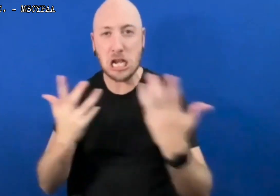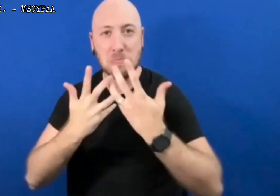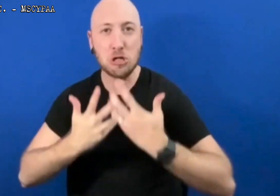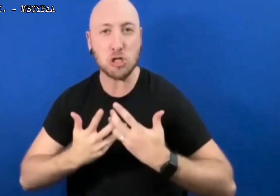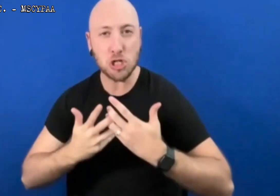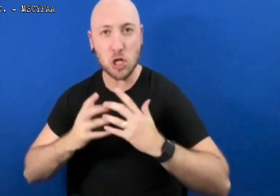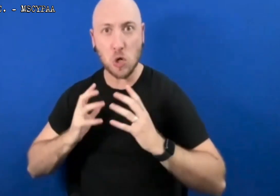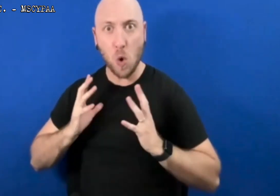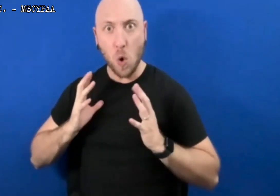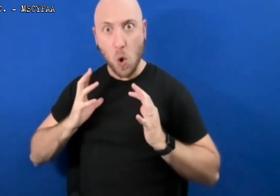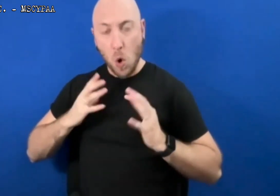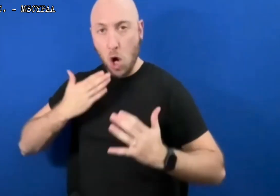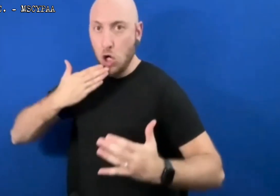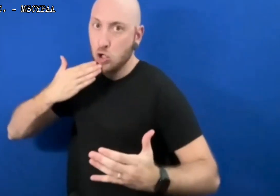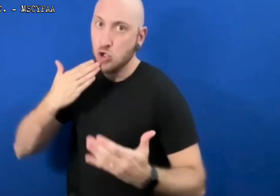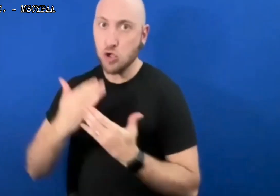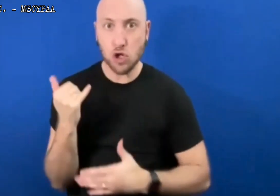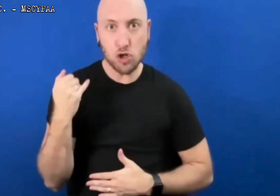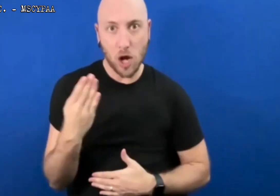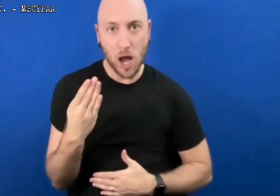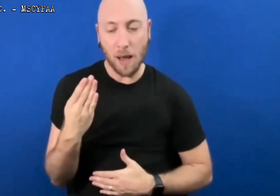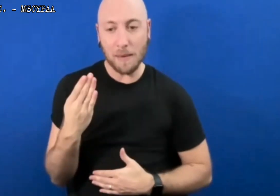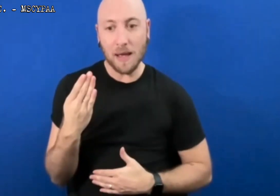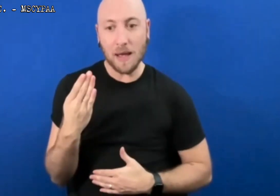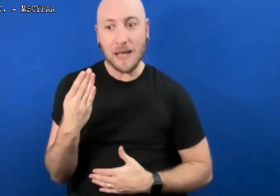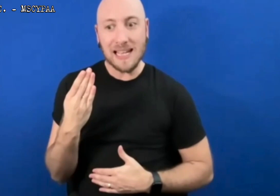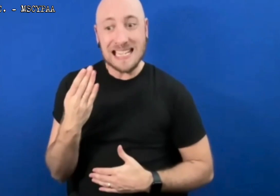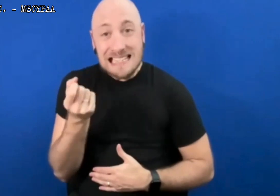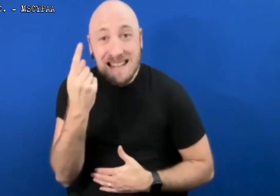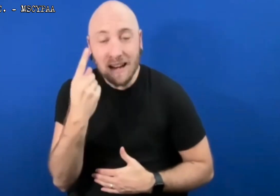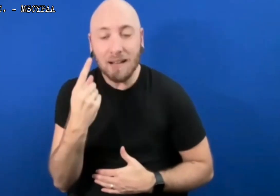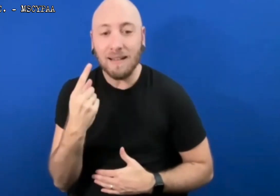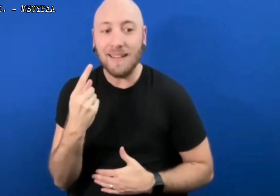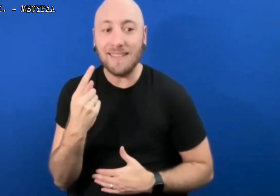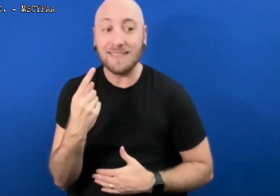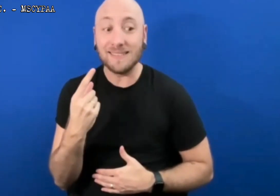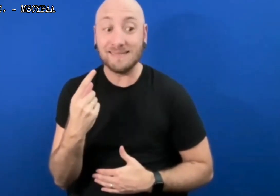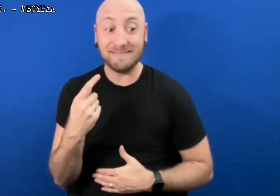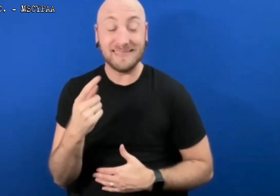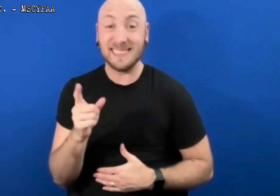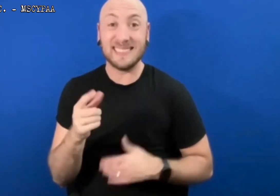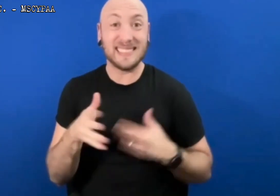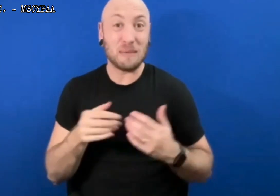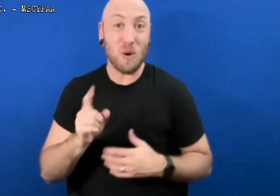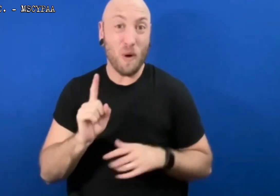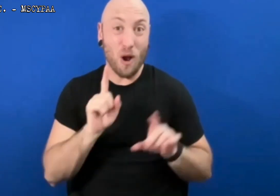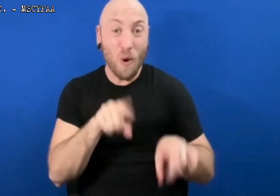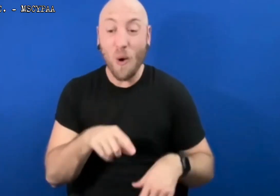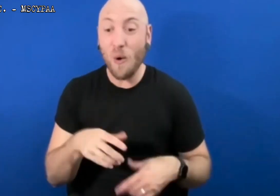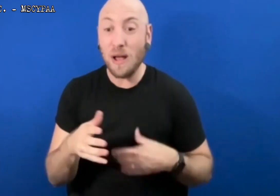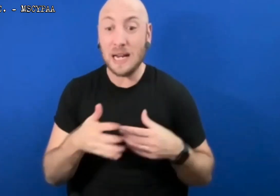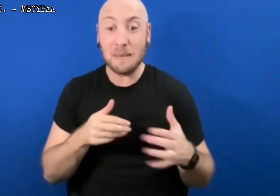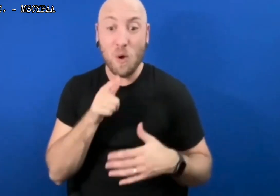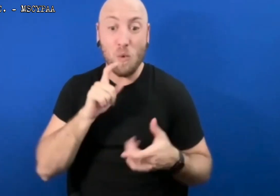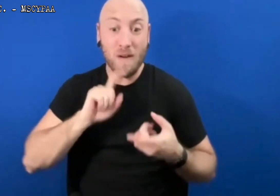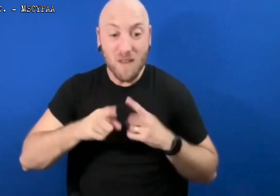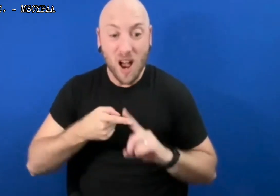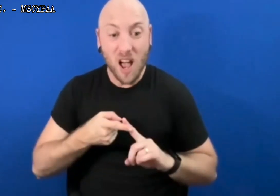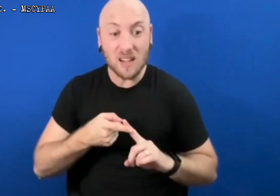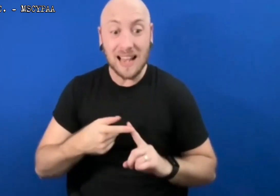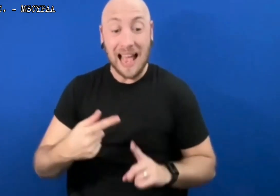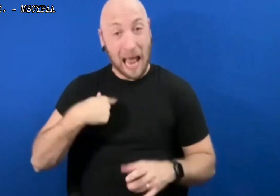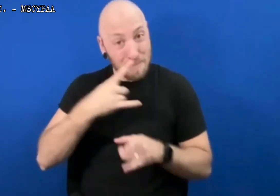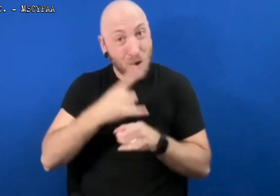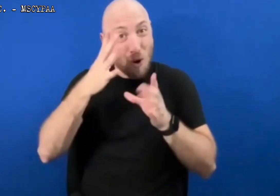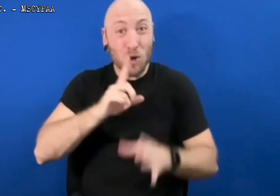it was just, I bring myself everywhere I go. Like, it doesn't matter where I go to college. It doesn't matter who my friends are. Like, if I'm an alcoholic, like I'm a drink and